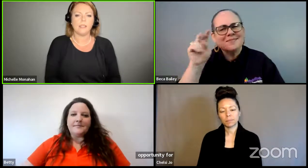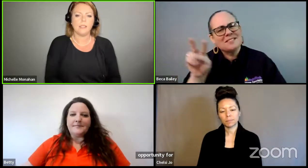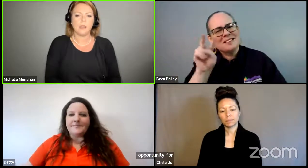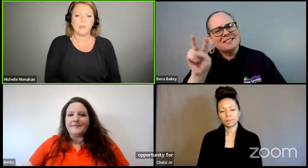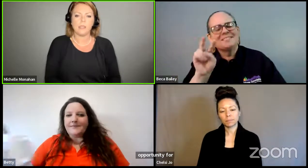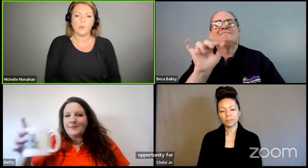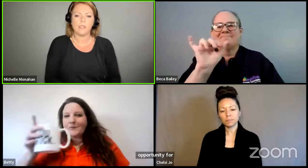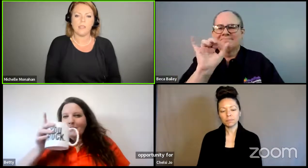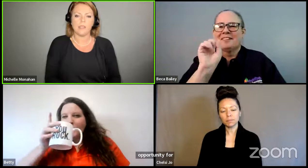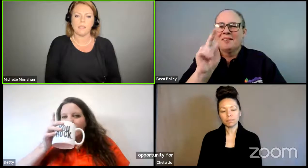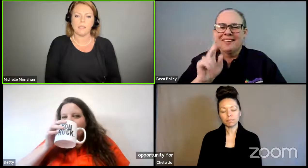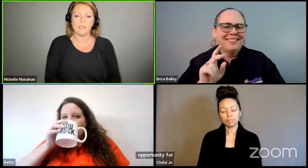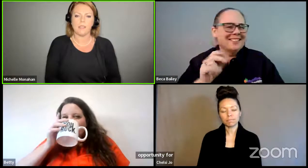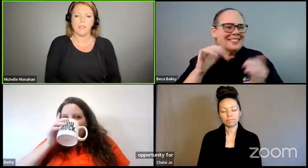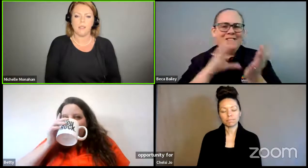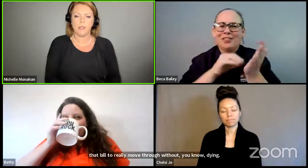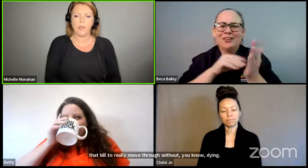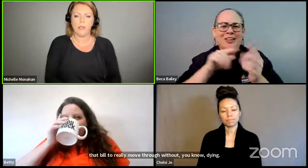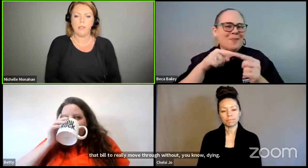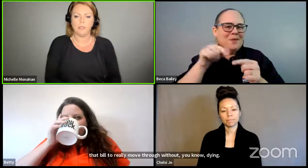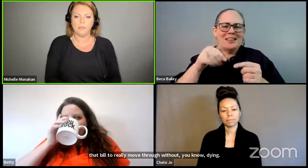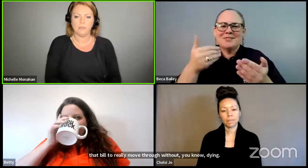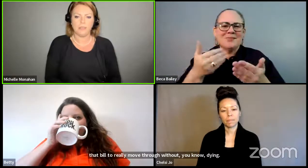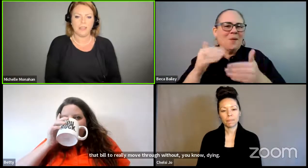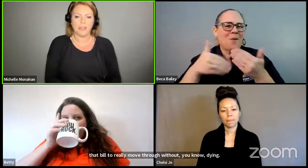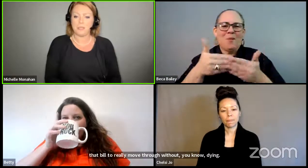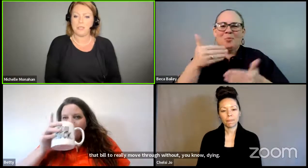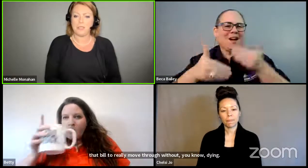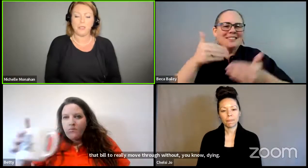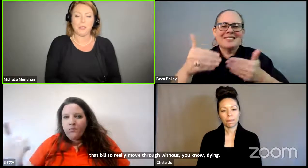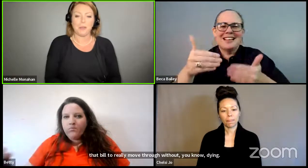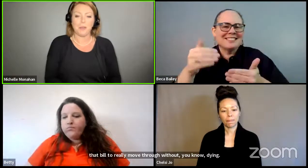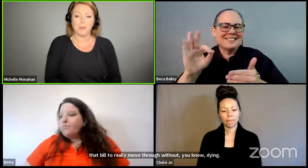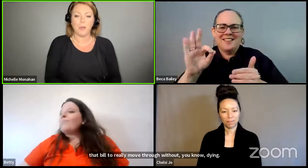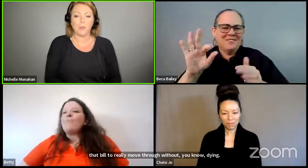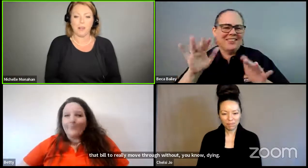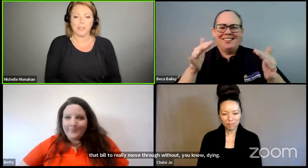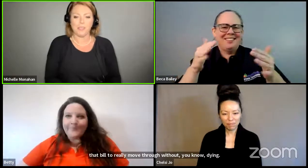Ah, I see. That makes more sense. Okay. I'm still